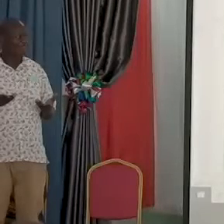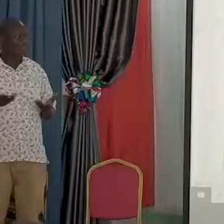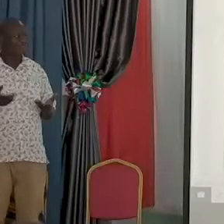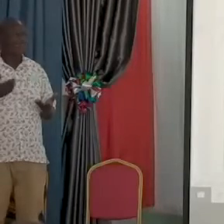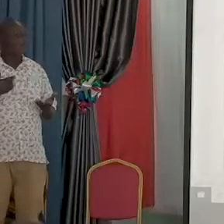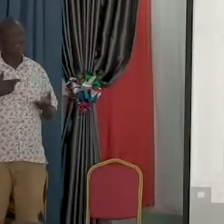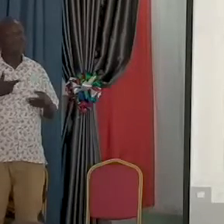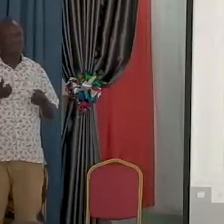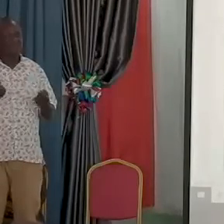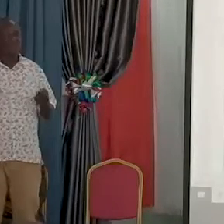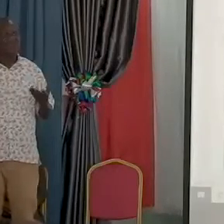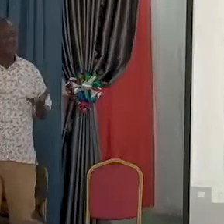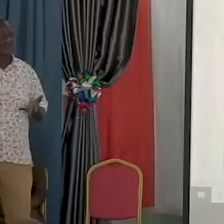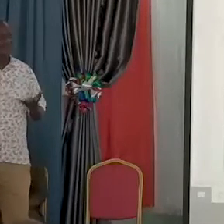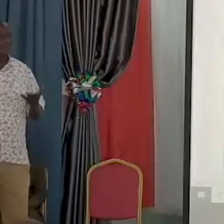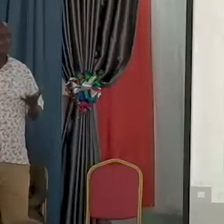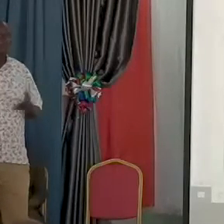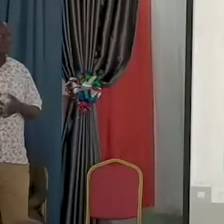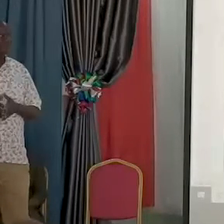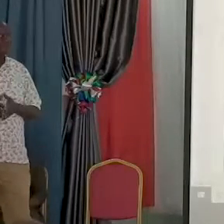will wait until somebody does this.